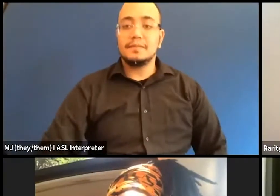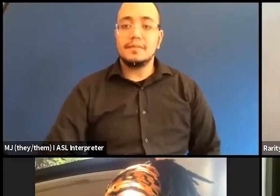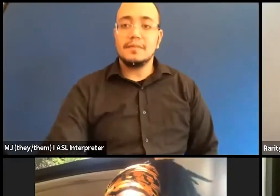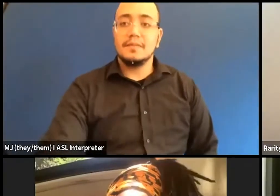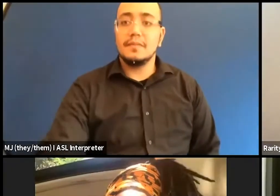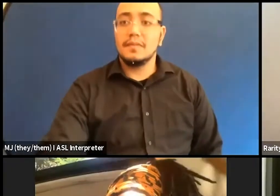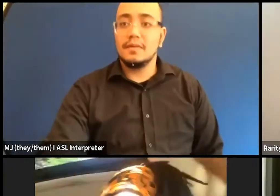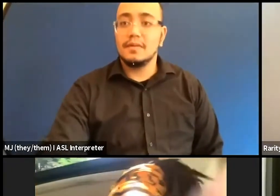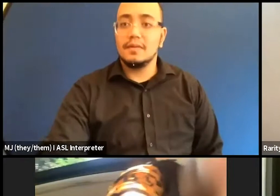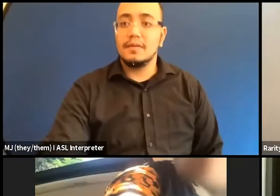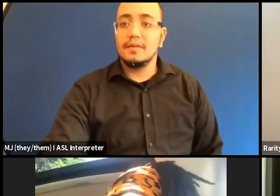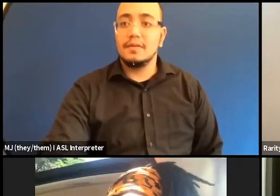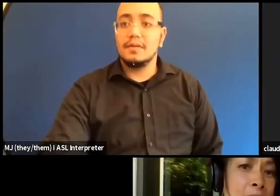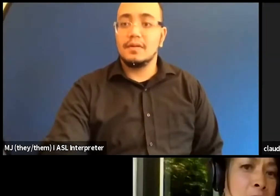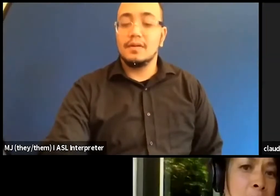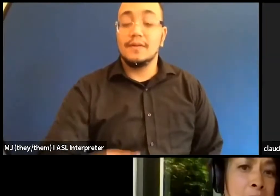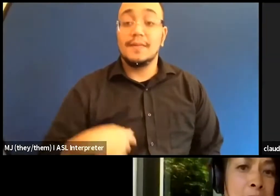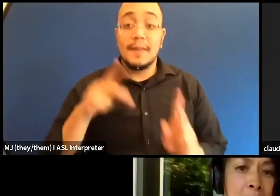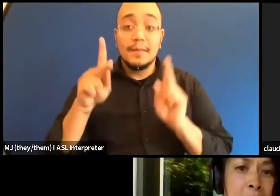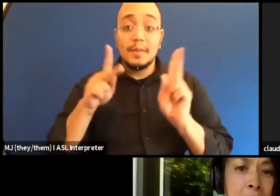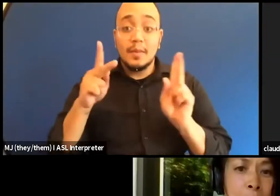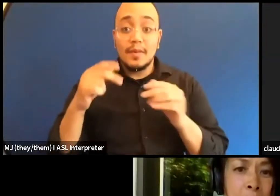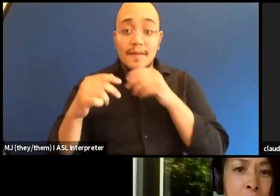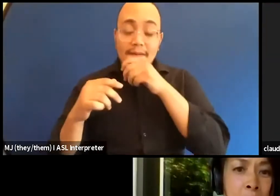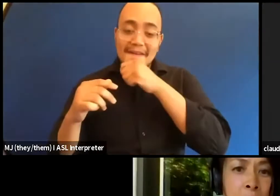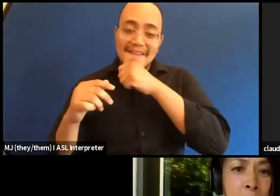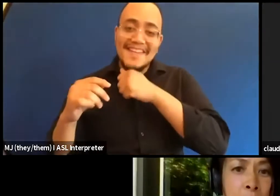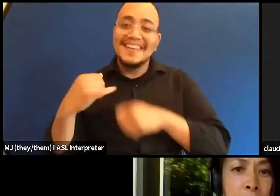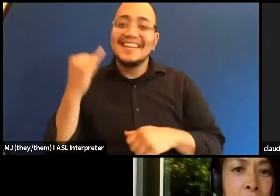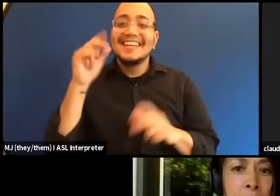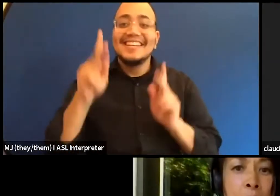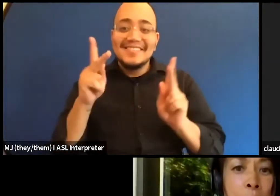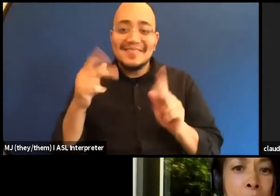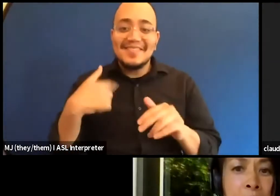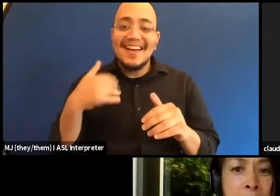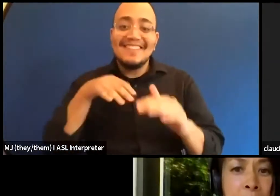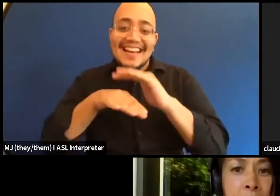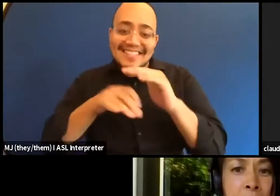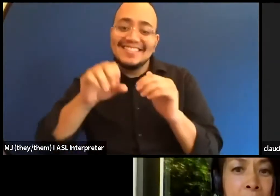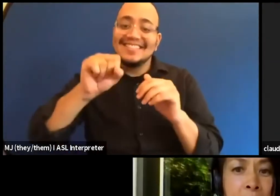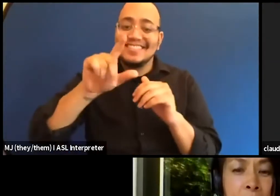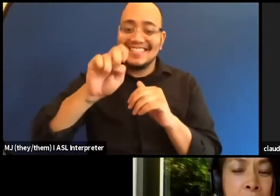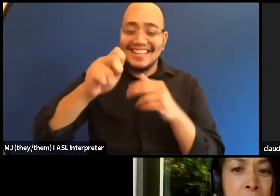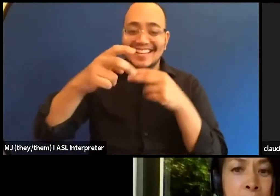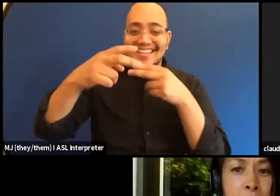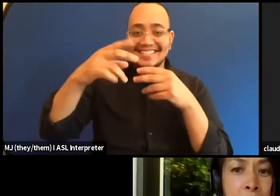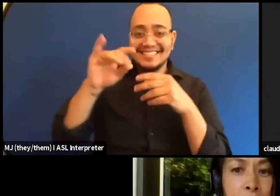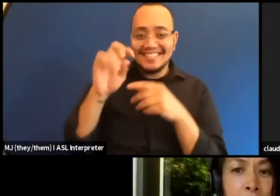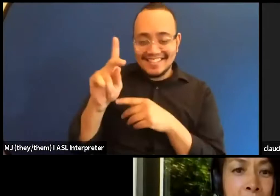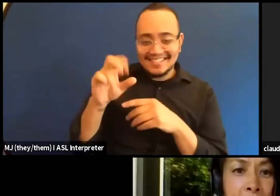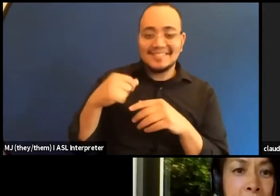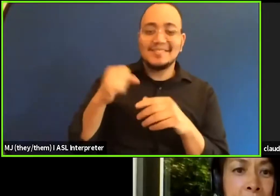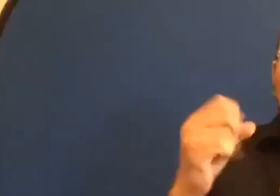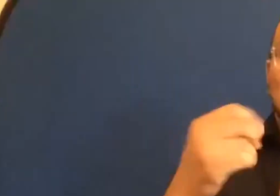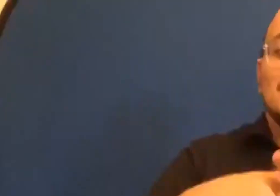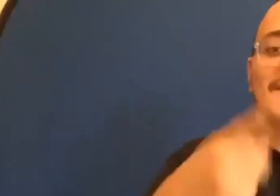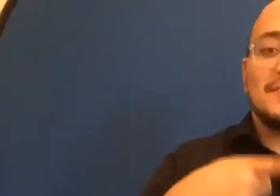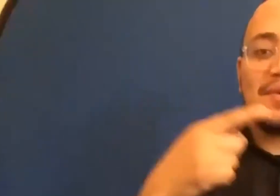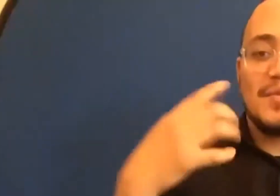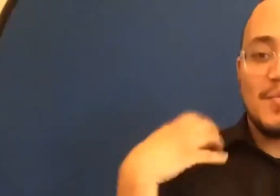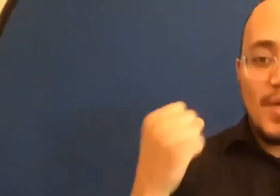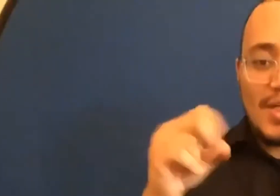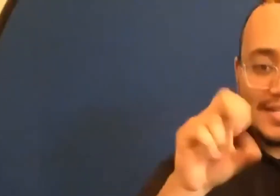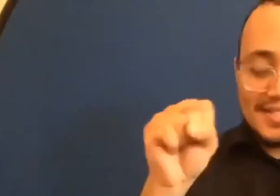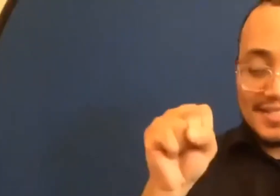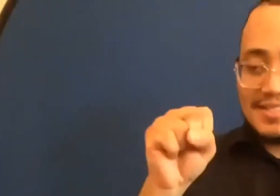deck. So speaking of radical wellness in a post-colonial world, one of the centering values that Blood and Bone has is that there